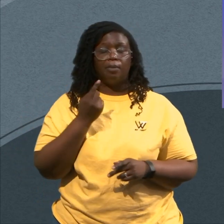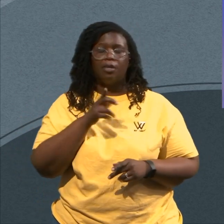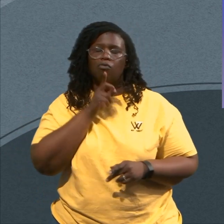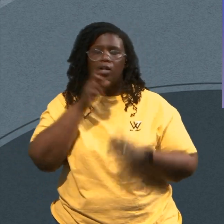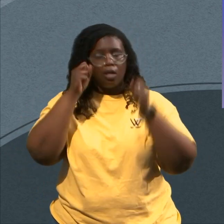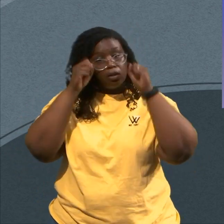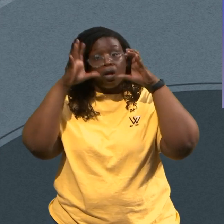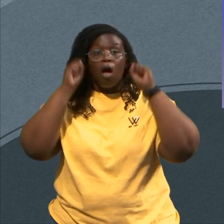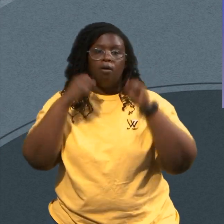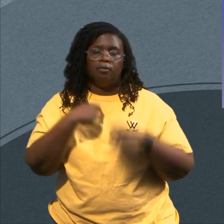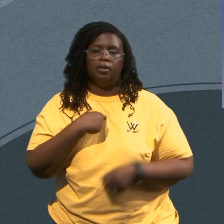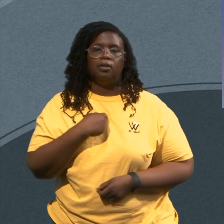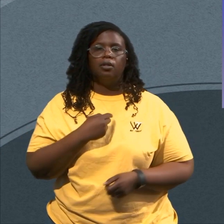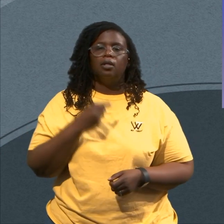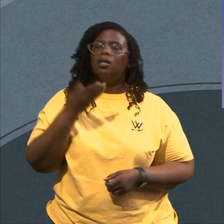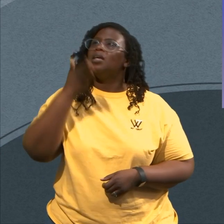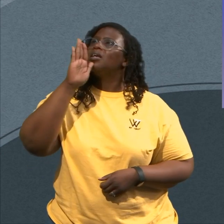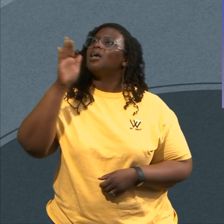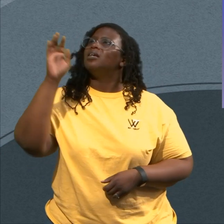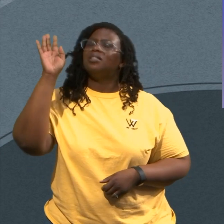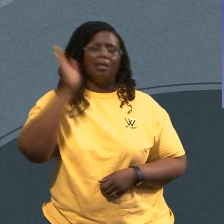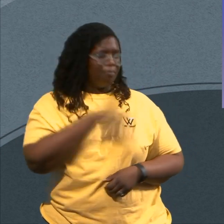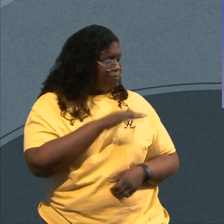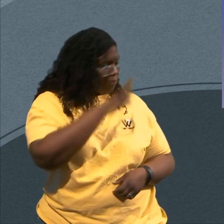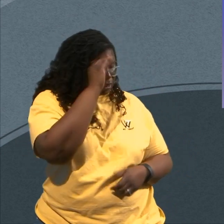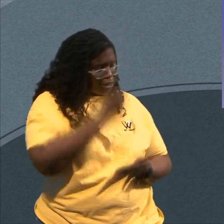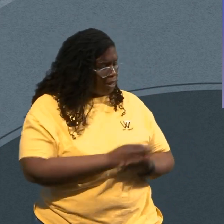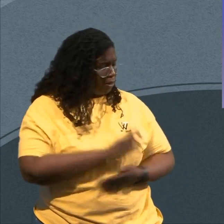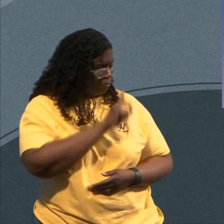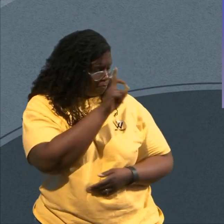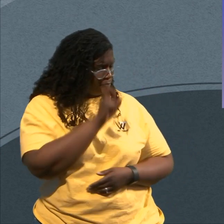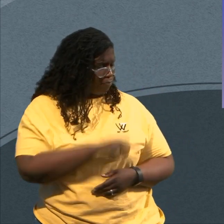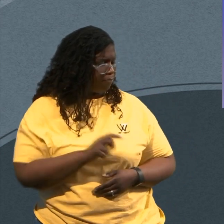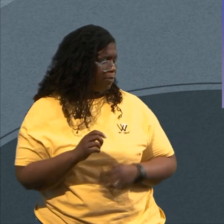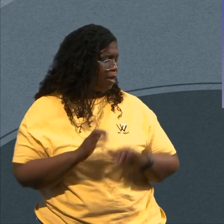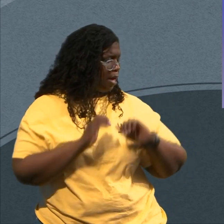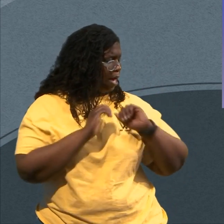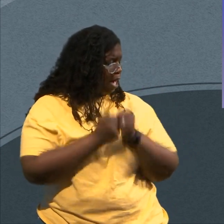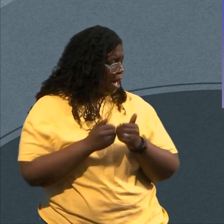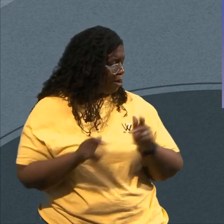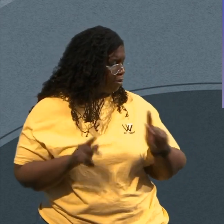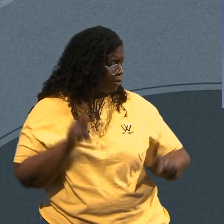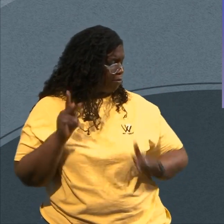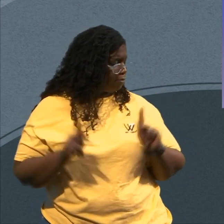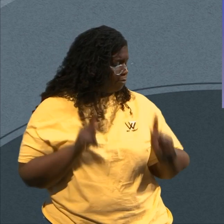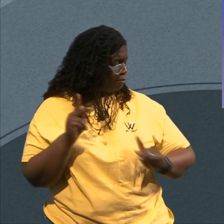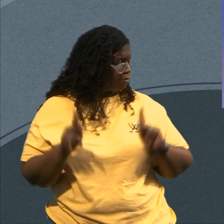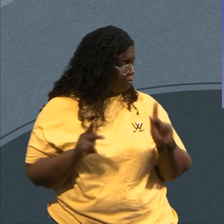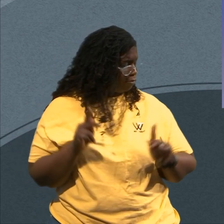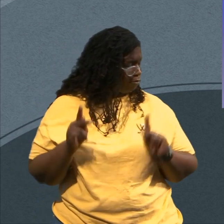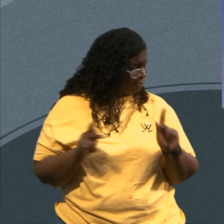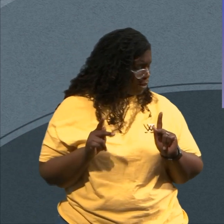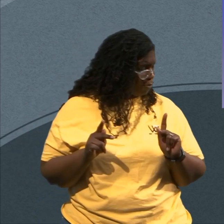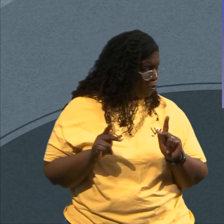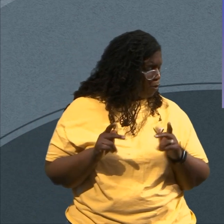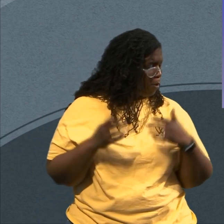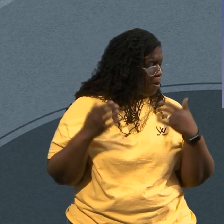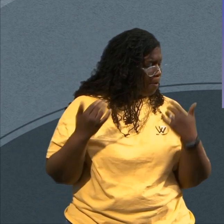Question How Can A People Be Playing Against A Staff Deck For